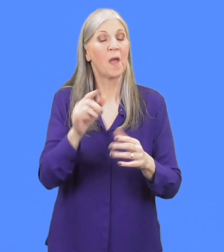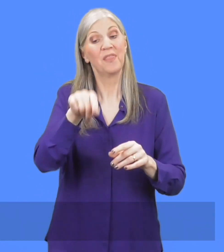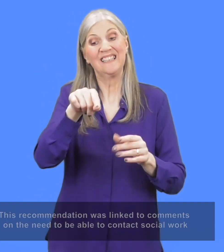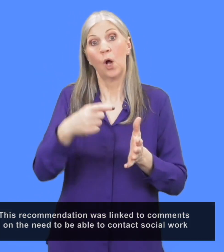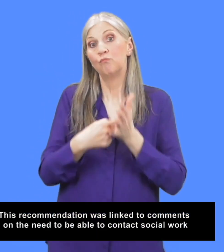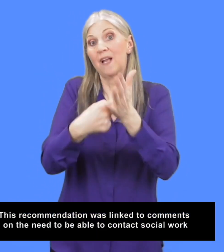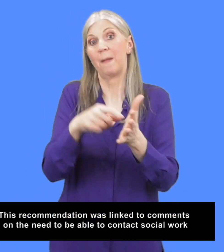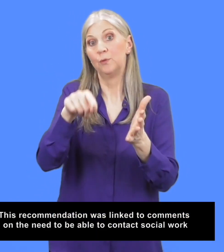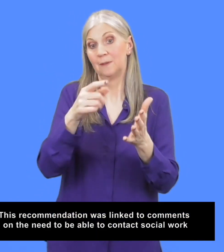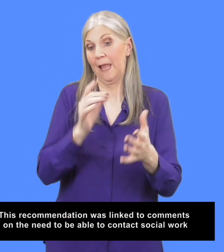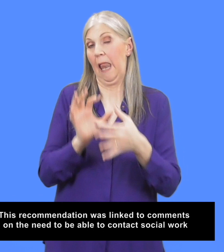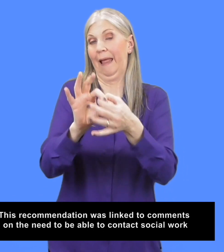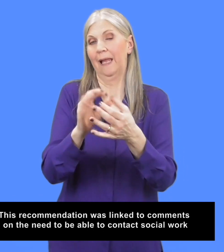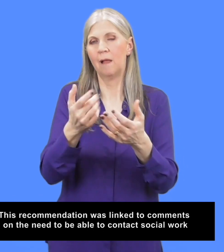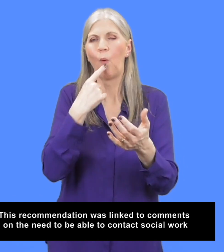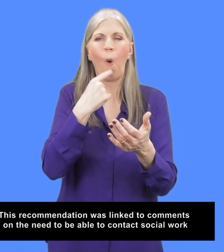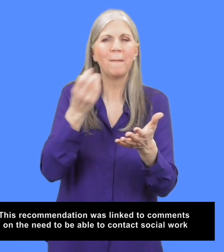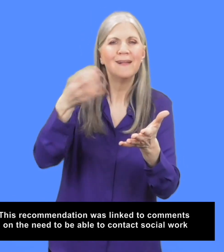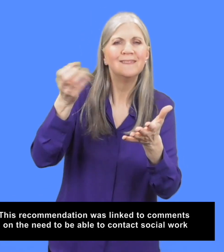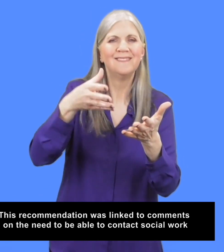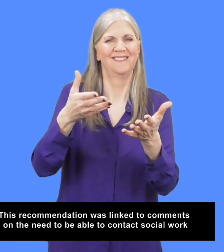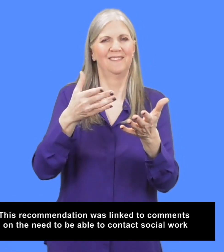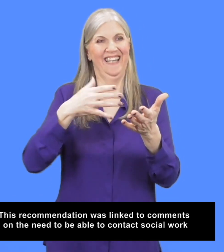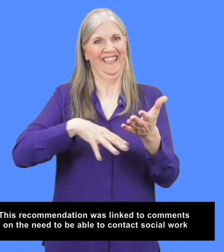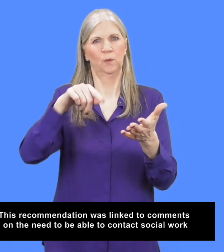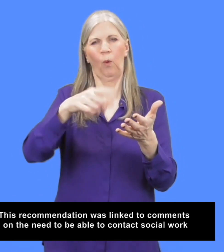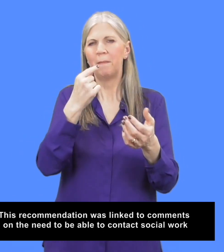This recommendation was linked to comments on the need to be able to contact social work